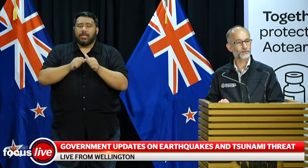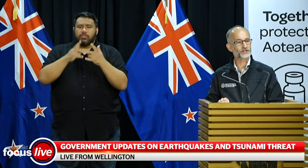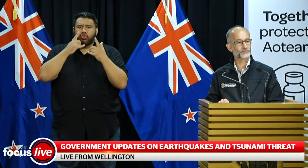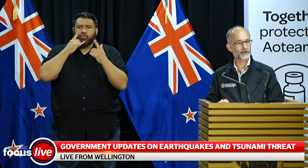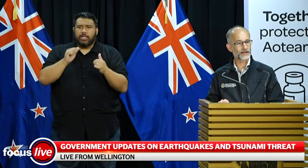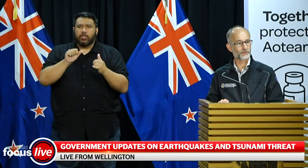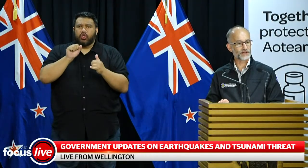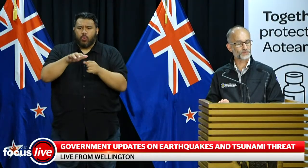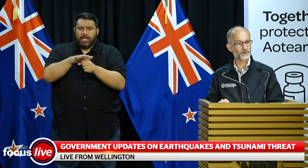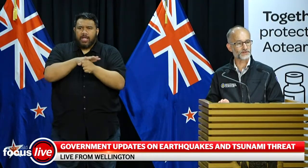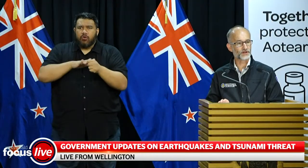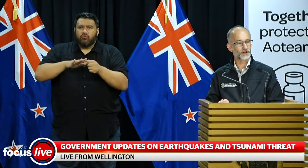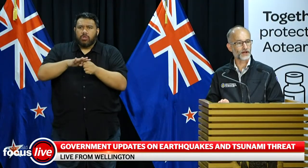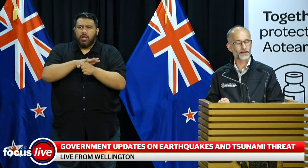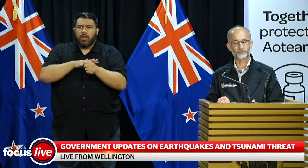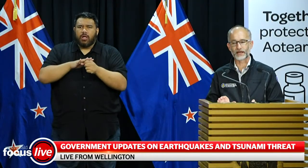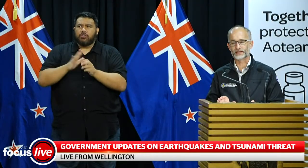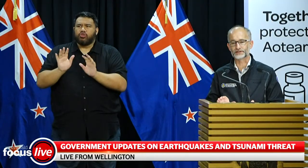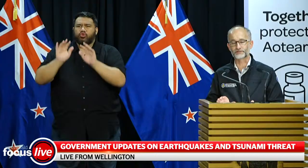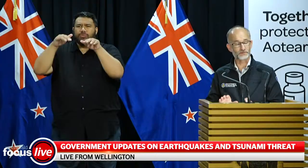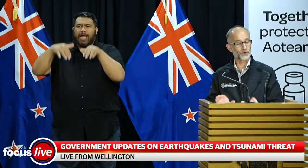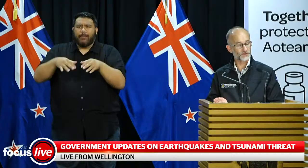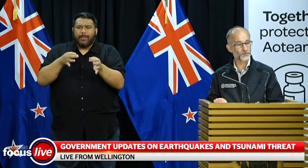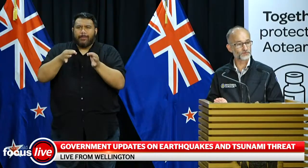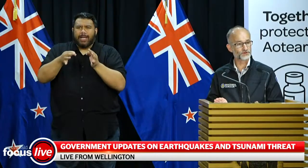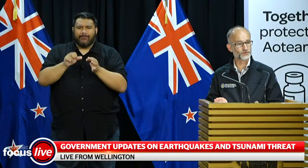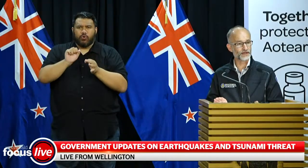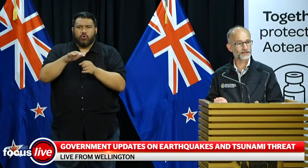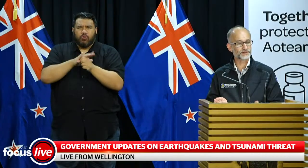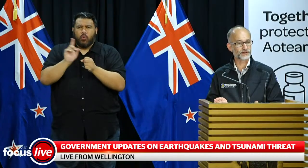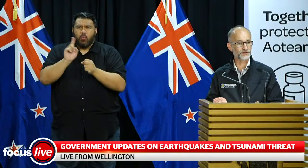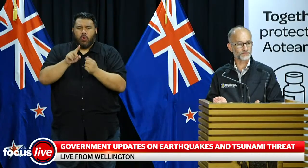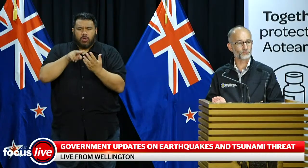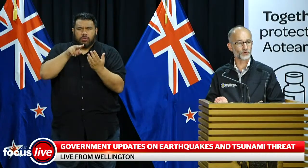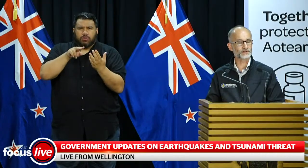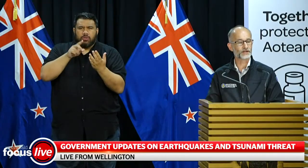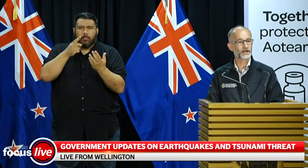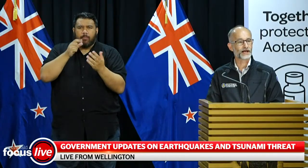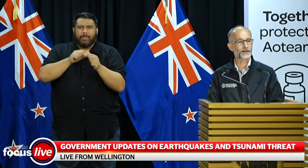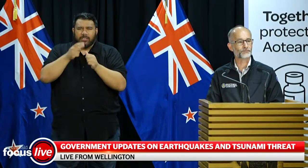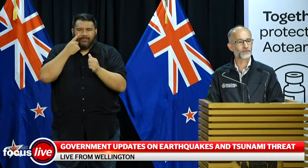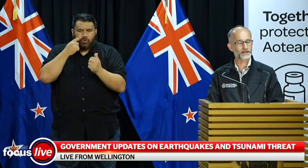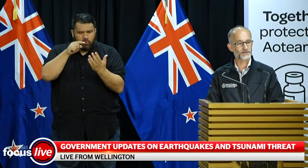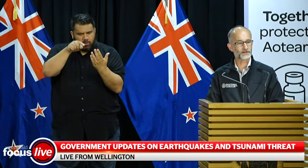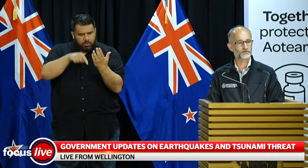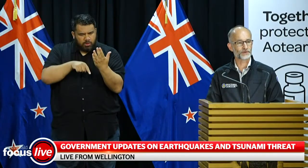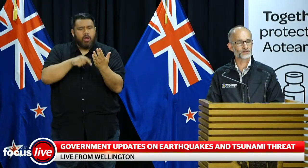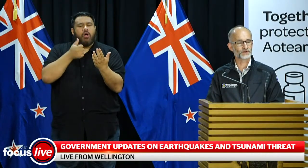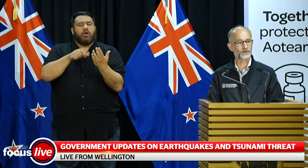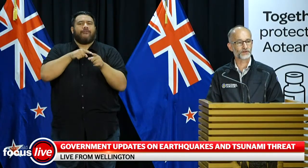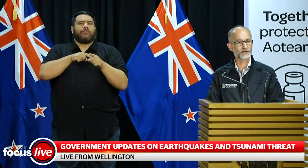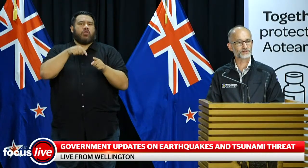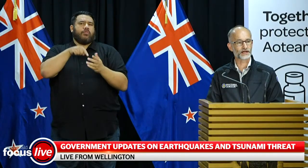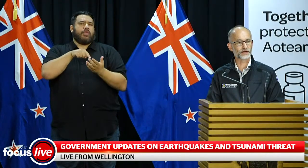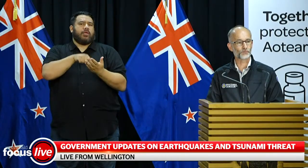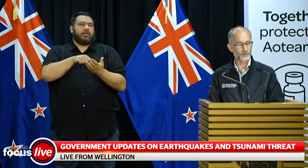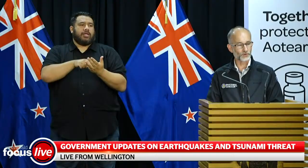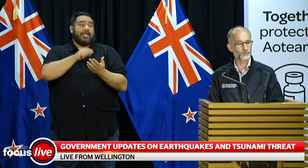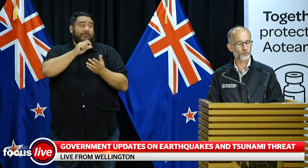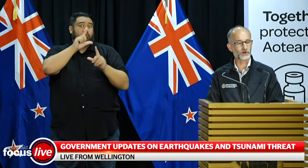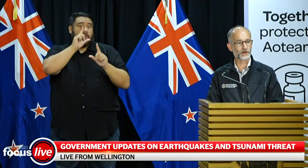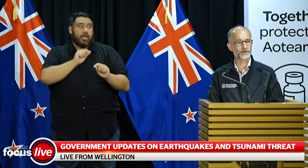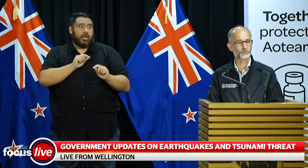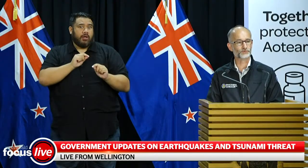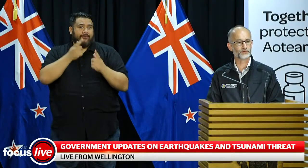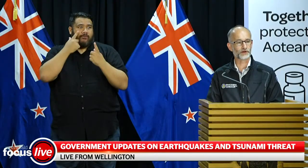tsunami evacuation plan arrangements. And if it's possible to do that at this point, that is the information that